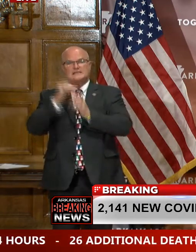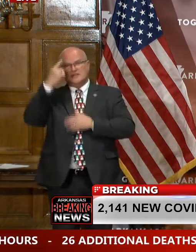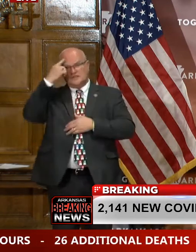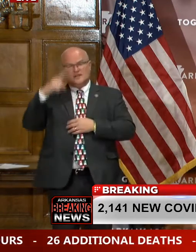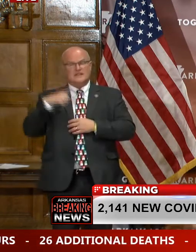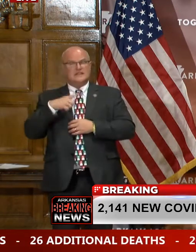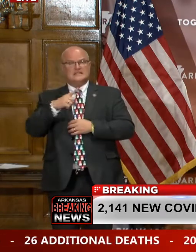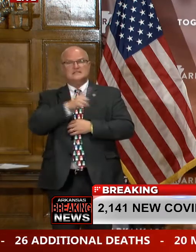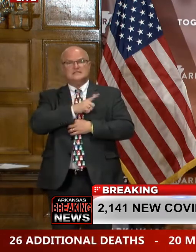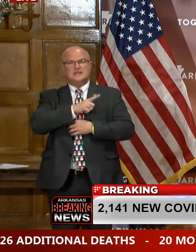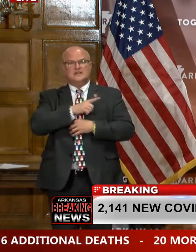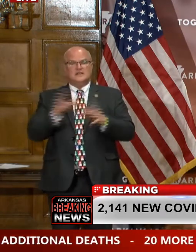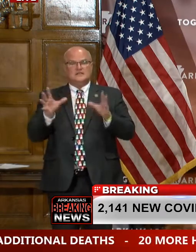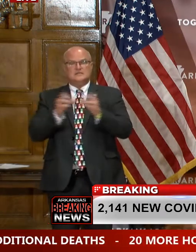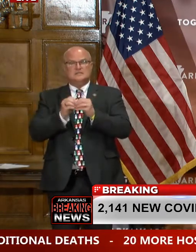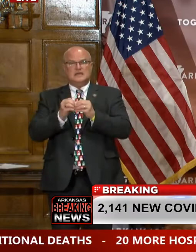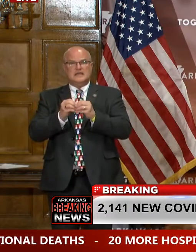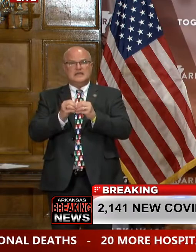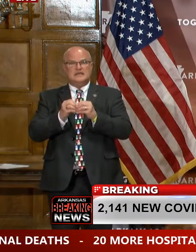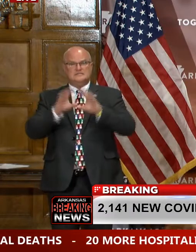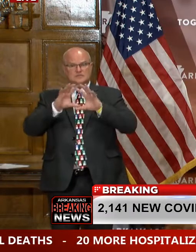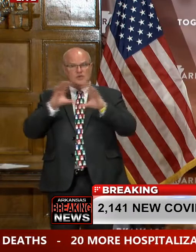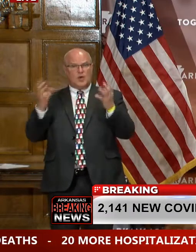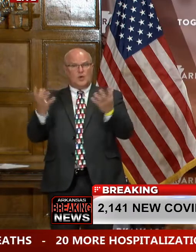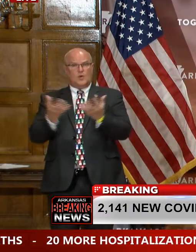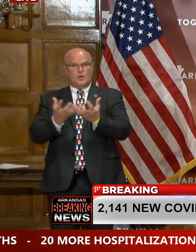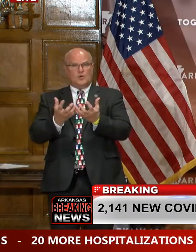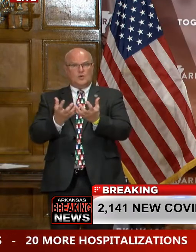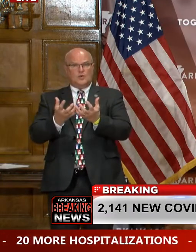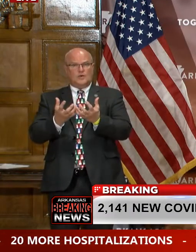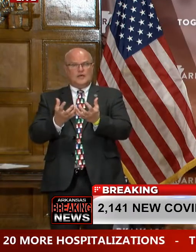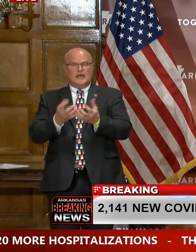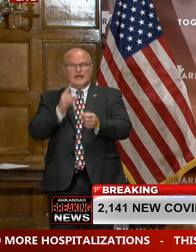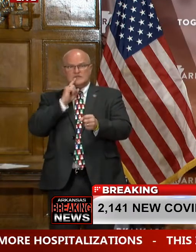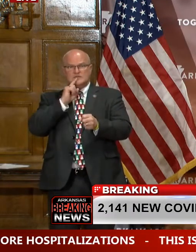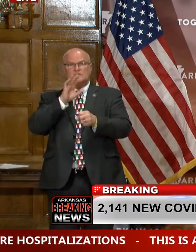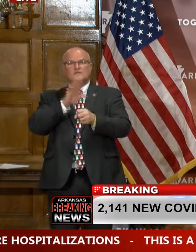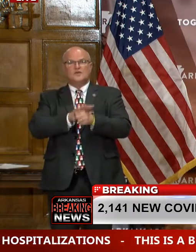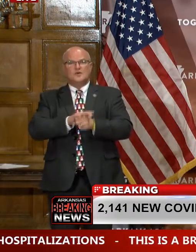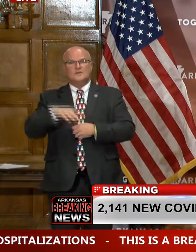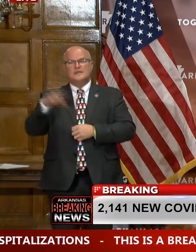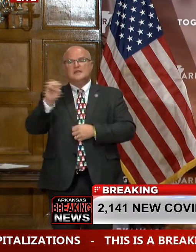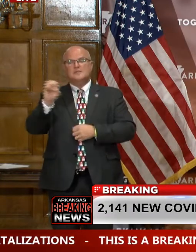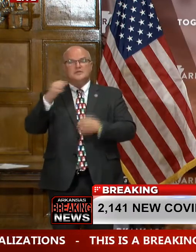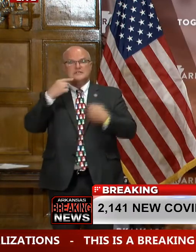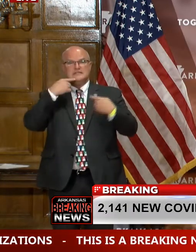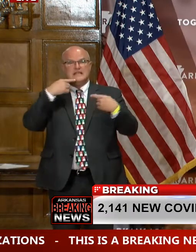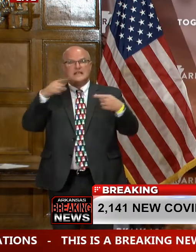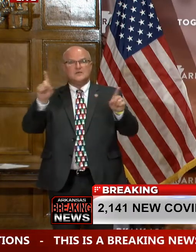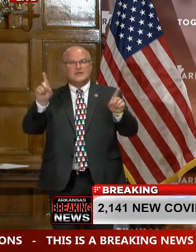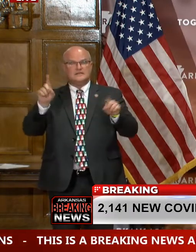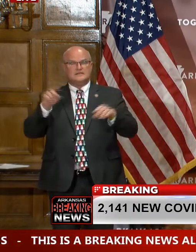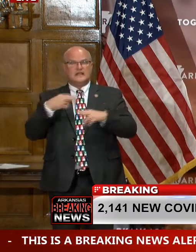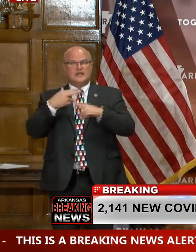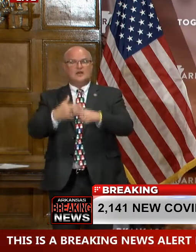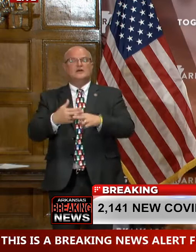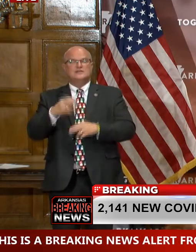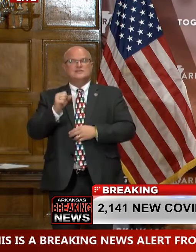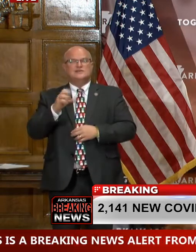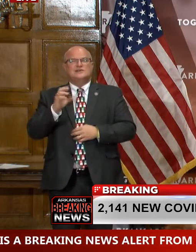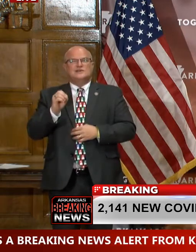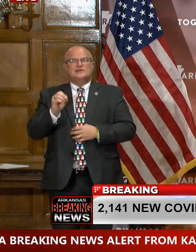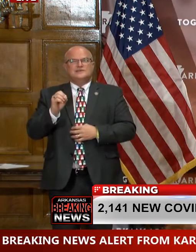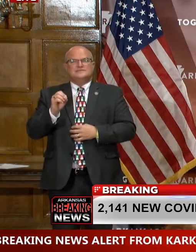the legislature to meet as a committee of the whole and to affirm the emergency declaration that I called. And